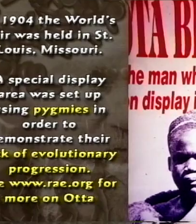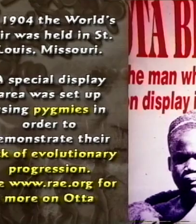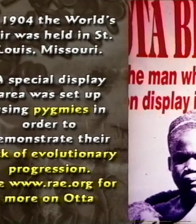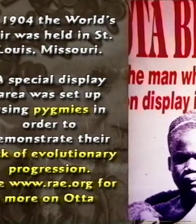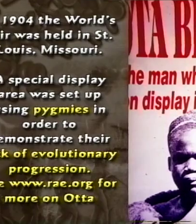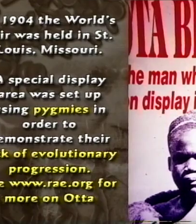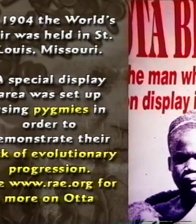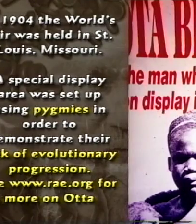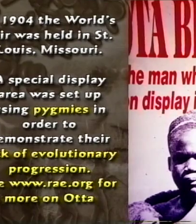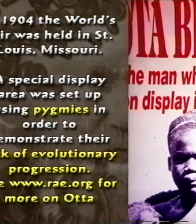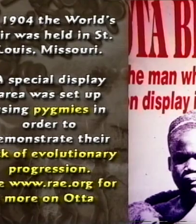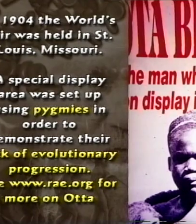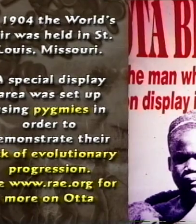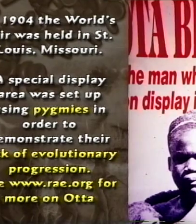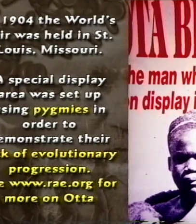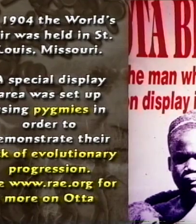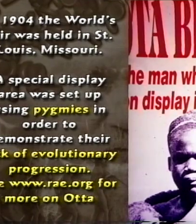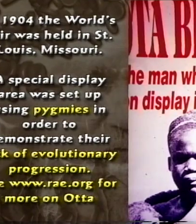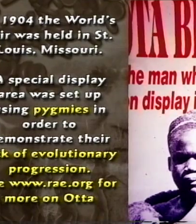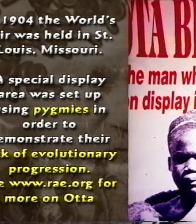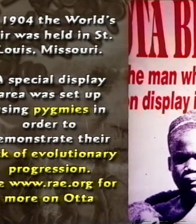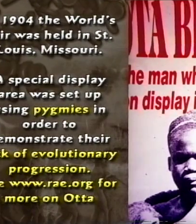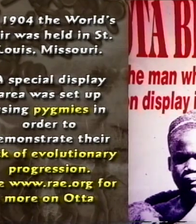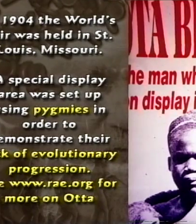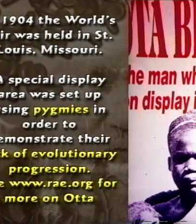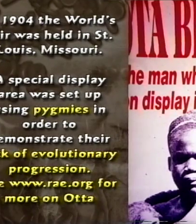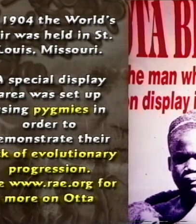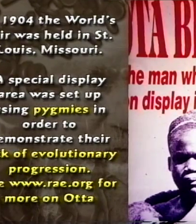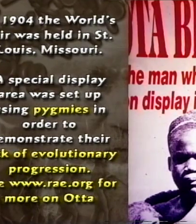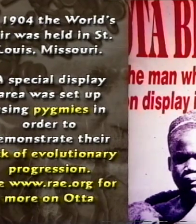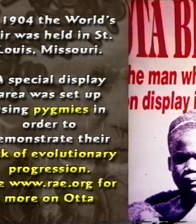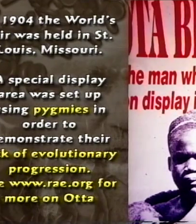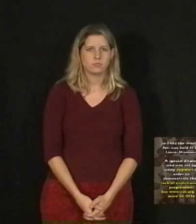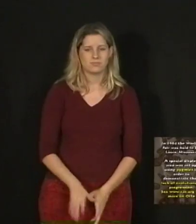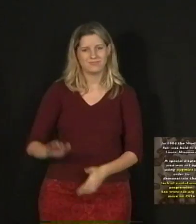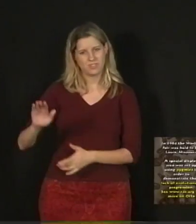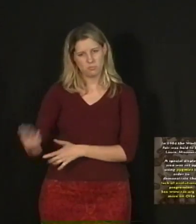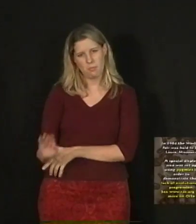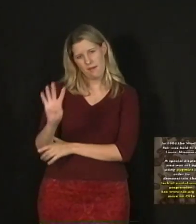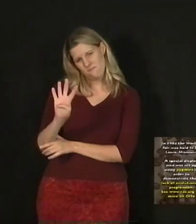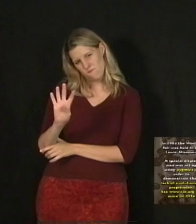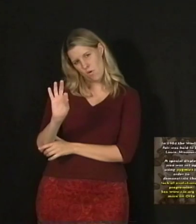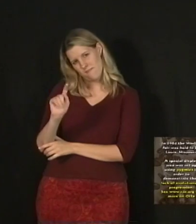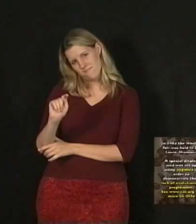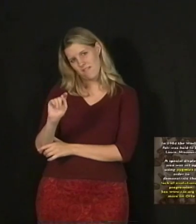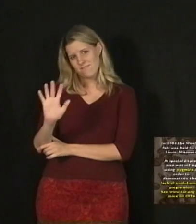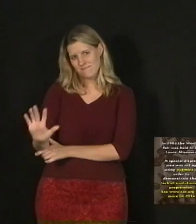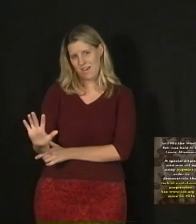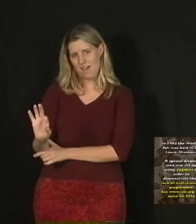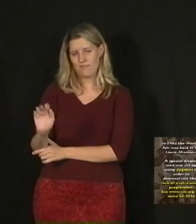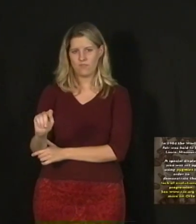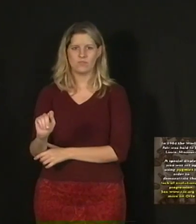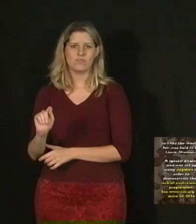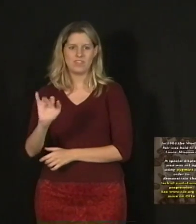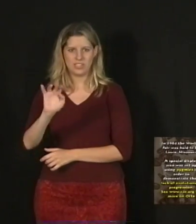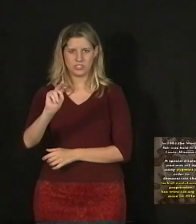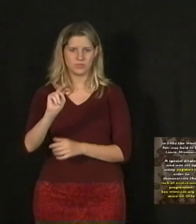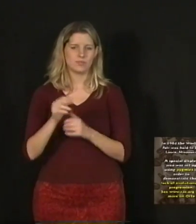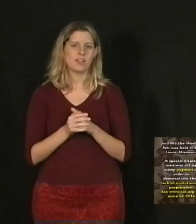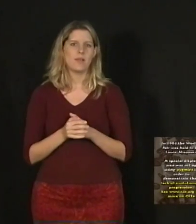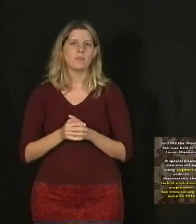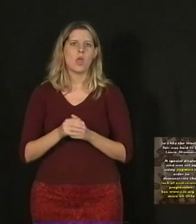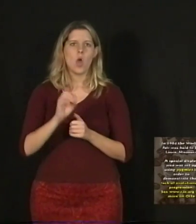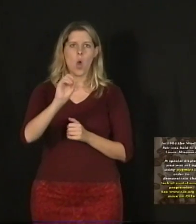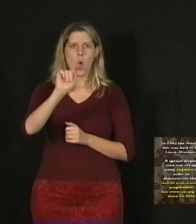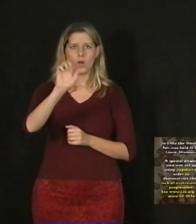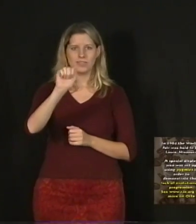theory. The man was a pygmy from Australia, or a pygmy from Africa, little bitty pygmy, about 4'5", I think he was. Ota Benga was his name.